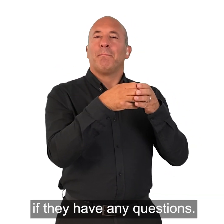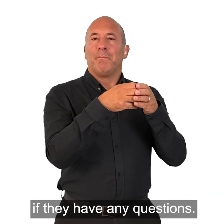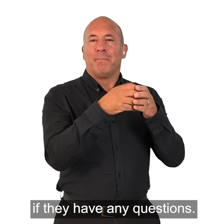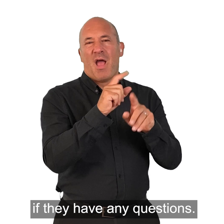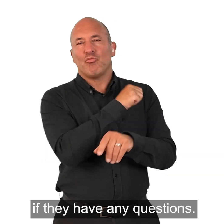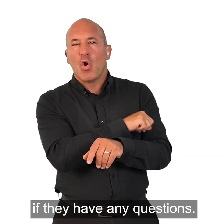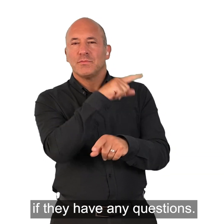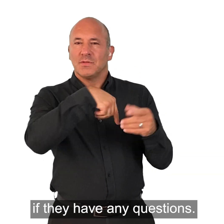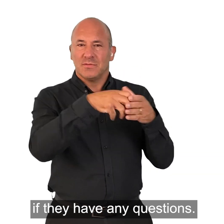if they have any questions.